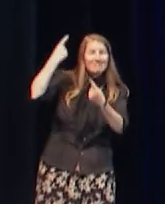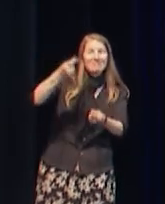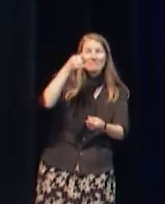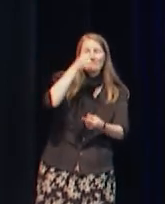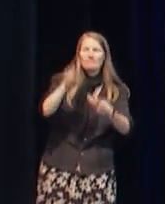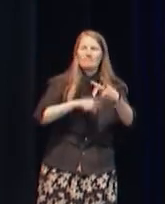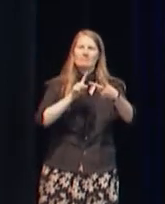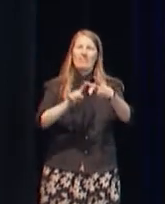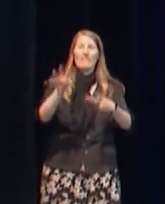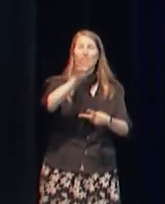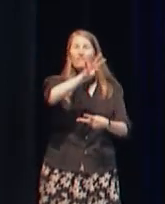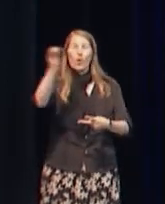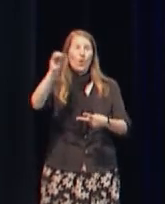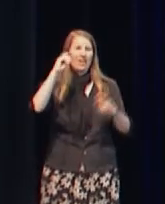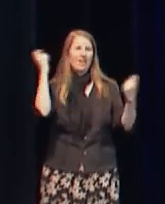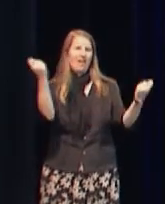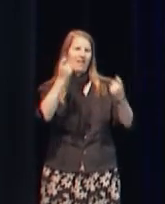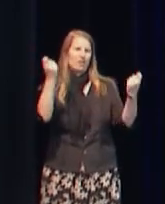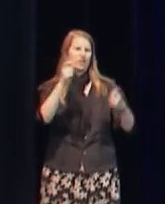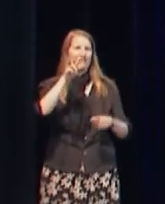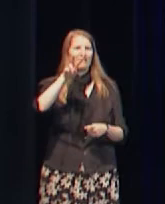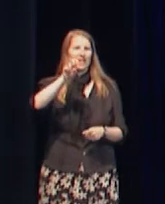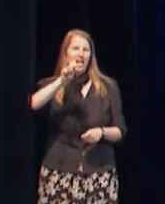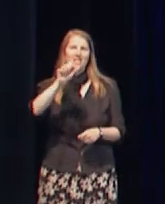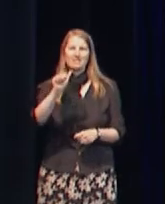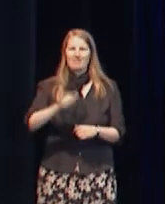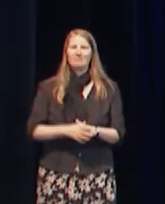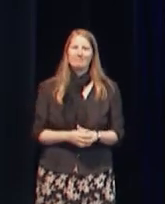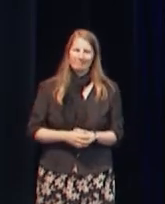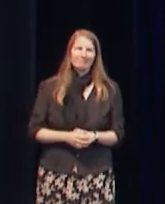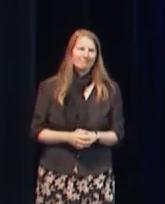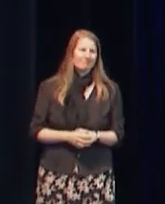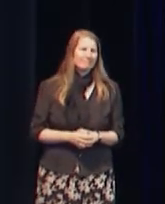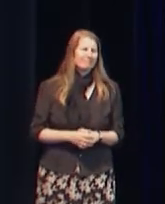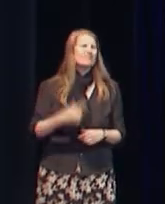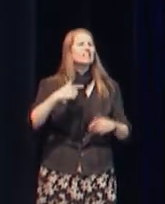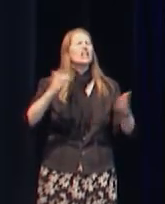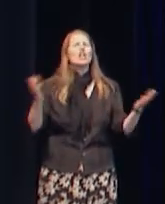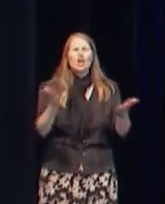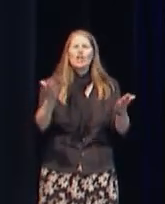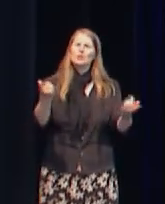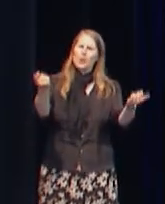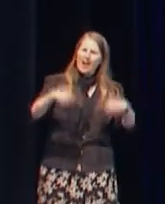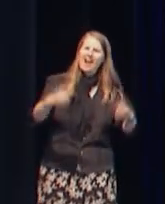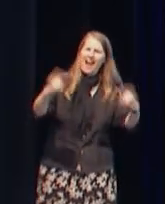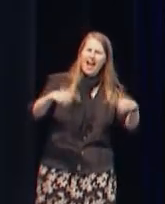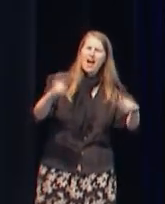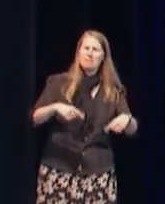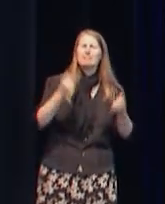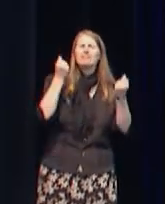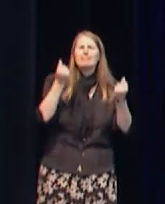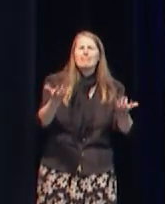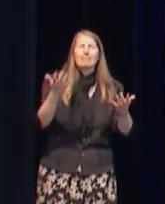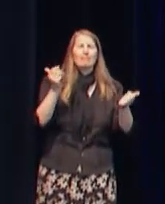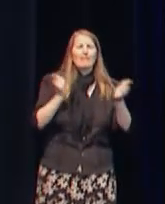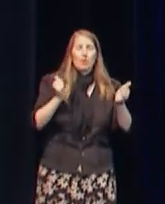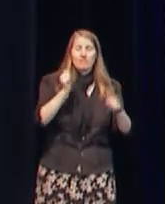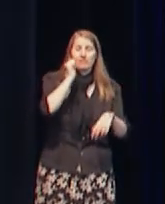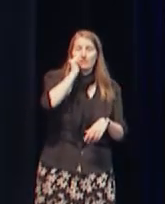40th anniversary of VSA. Now, we want to encourage you very much to come back and enjoy performances tomorrow and the night after and